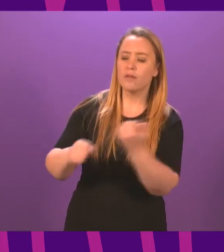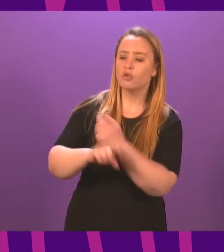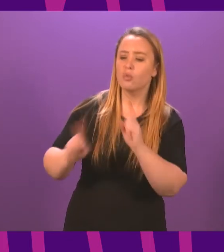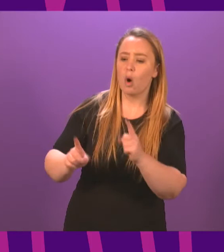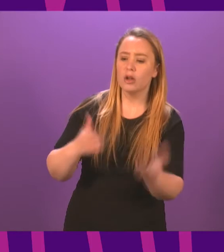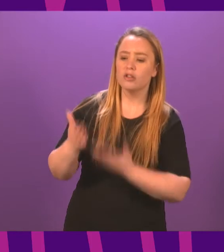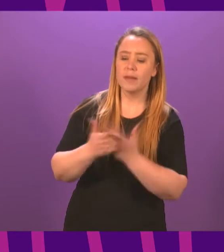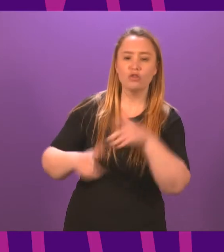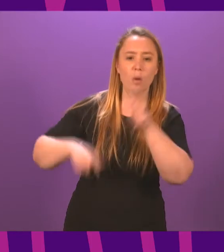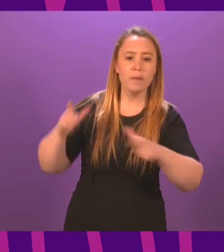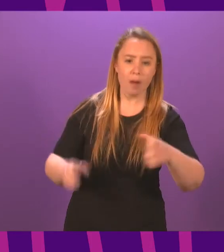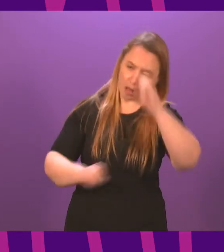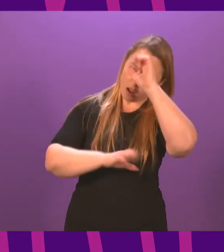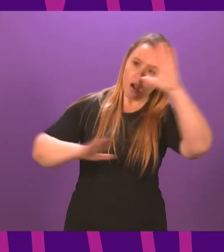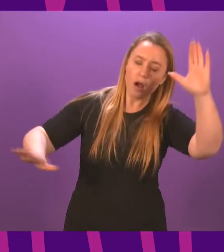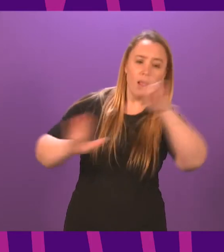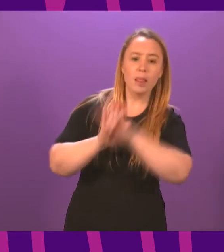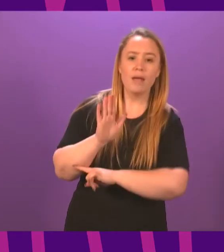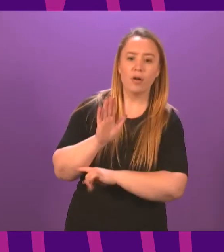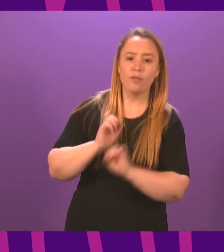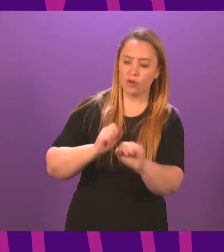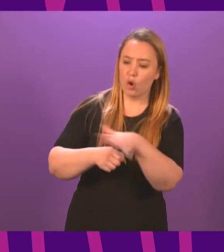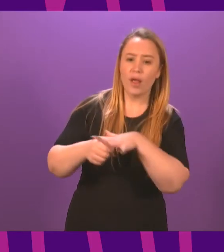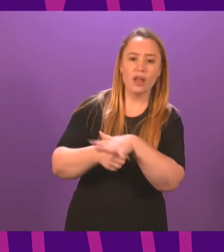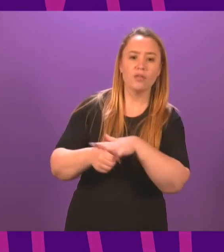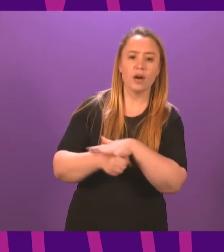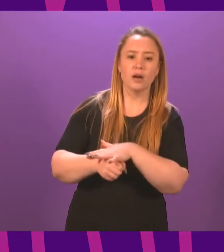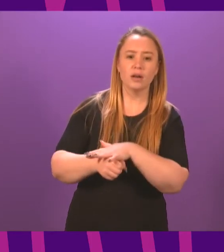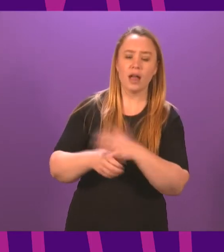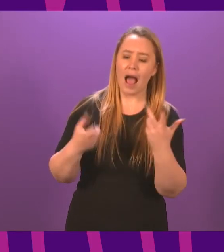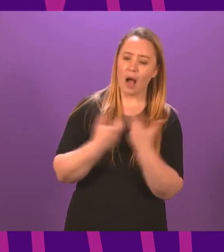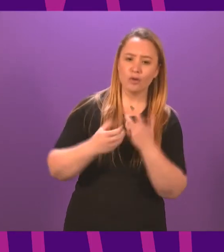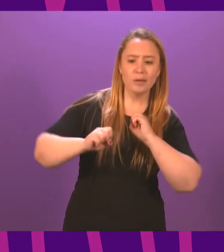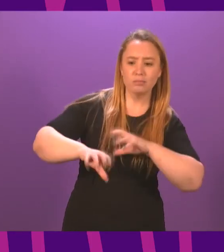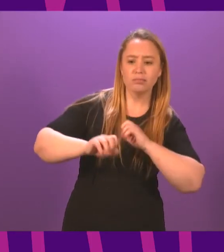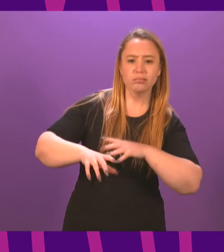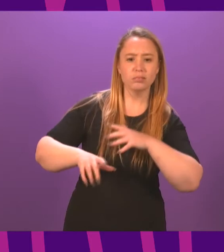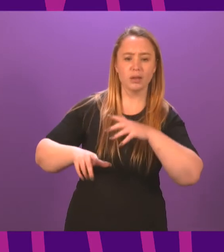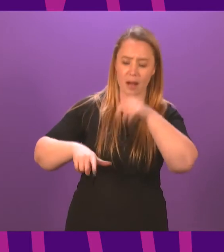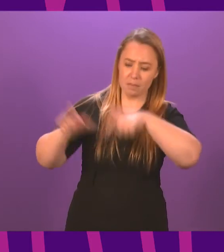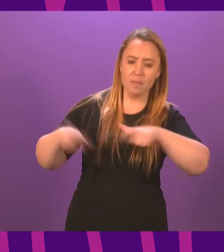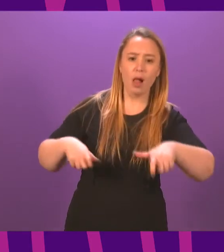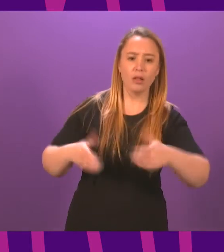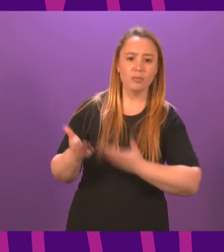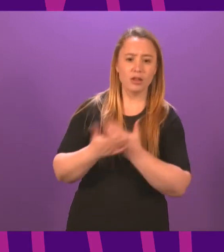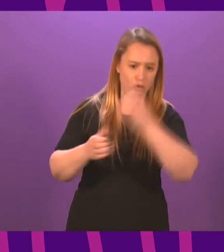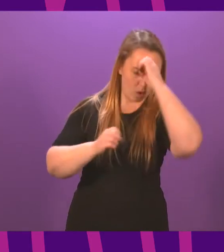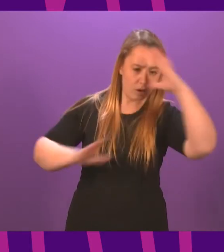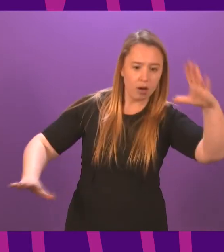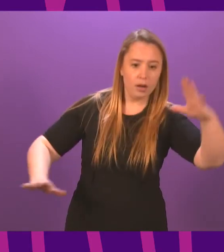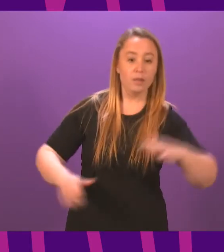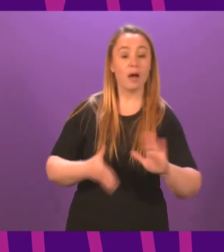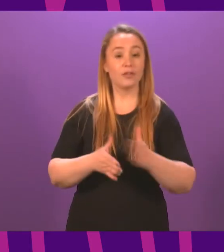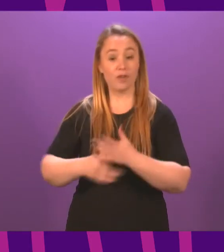people understand the restrictions that come with their area's tier allocation and the new travel restrictions. But that's not just the First Minister's